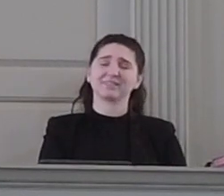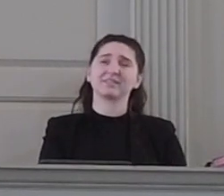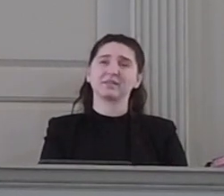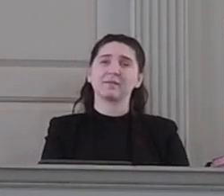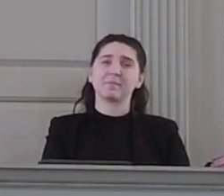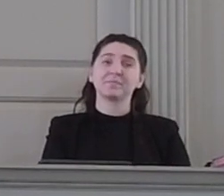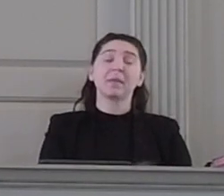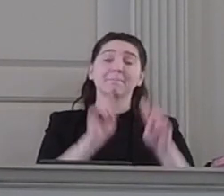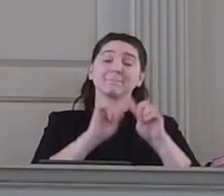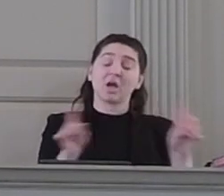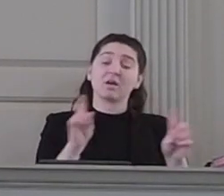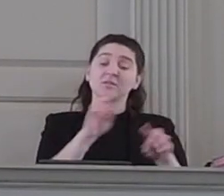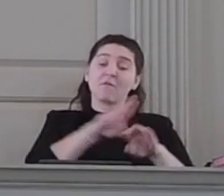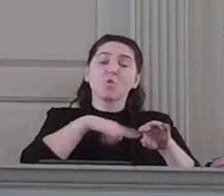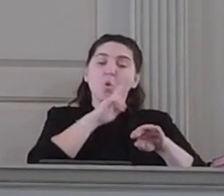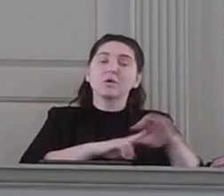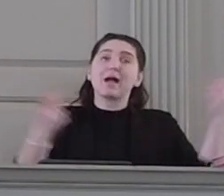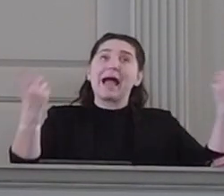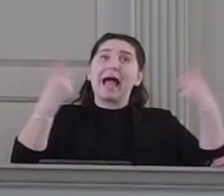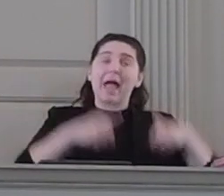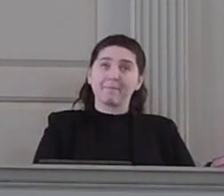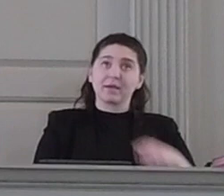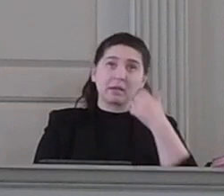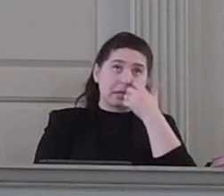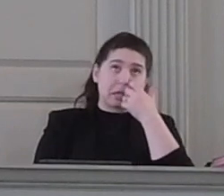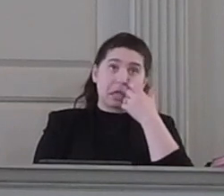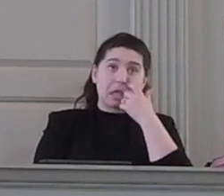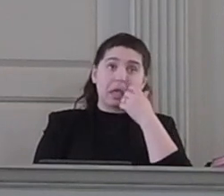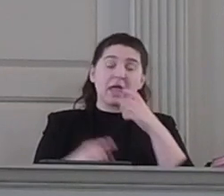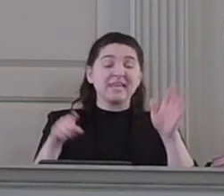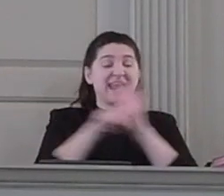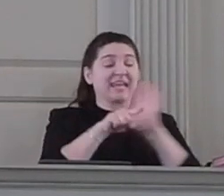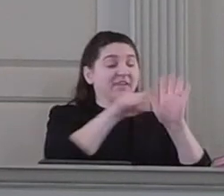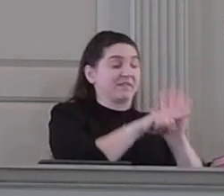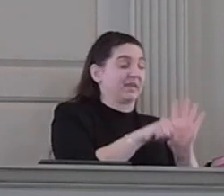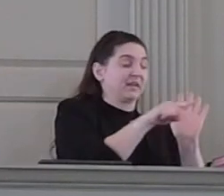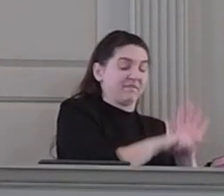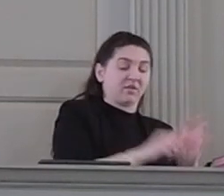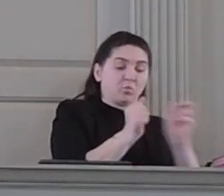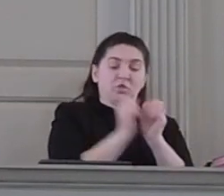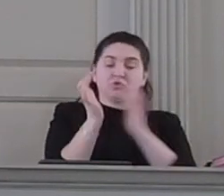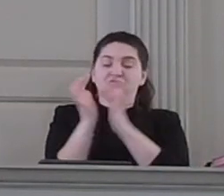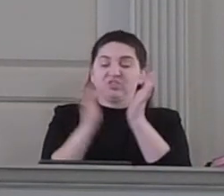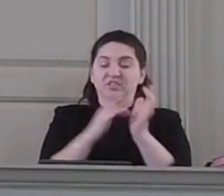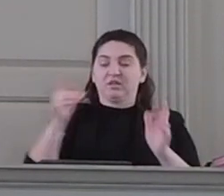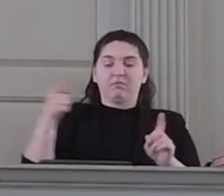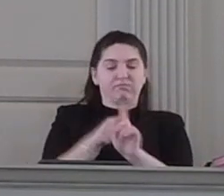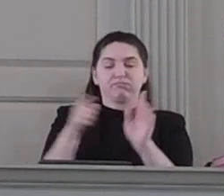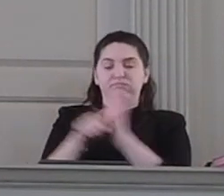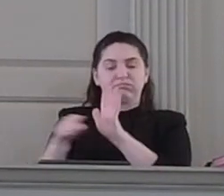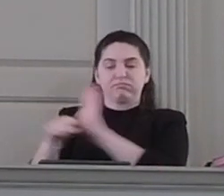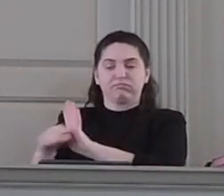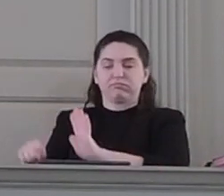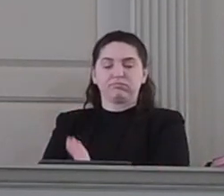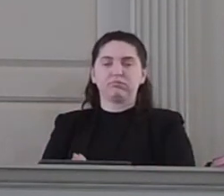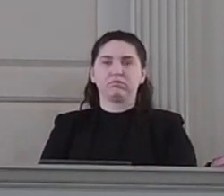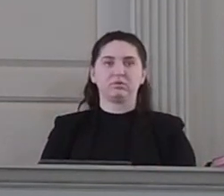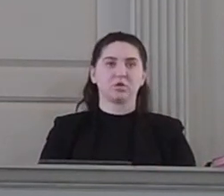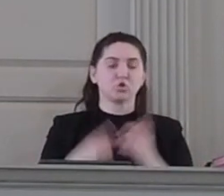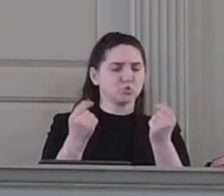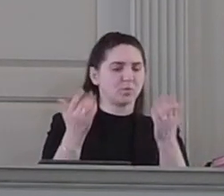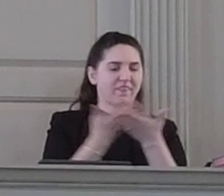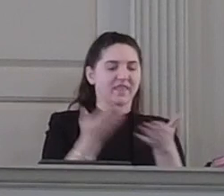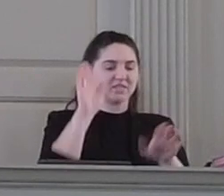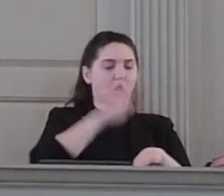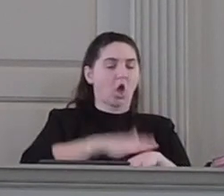But of course, the scribes and the Pharisees just would not give up, right? Over and over, they gave Jesus a hard time about doing things on the Sabbath. They